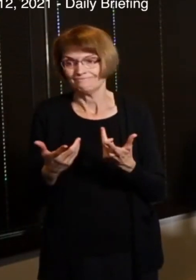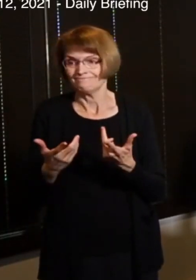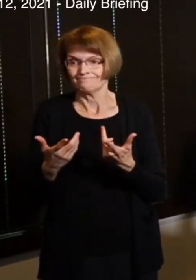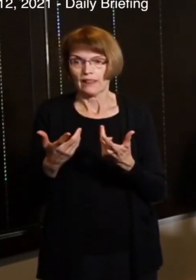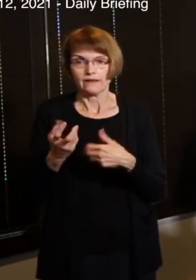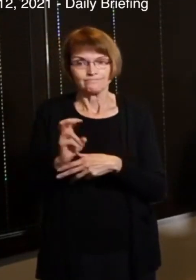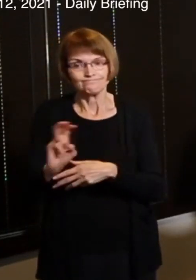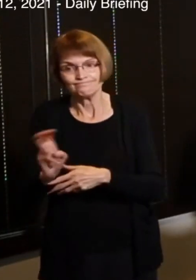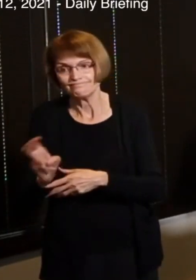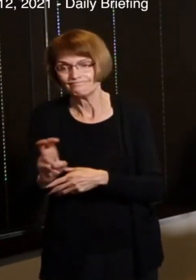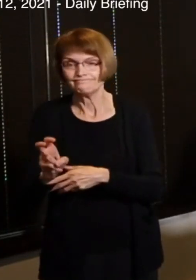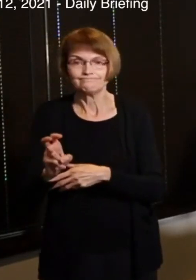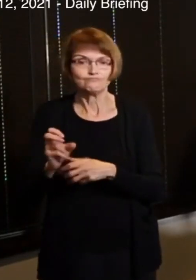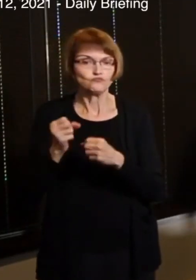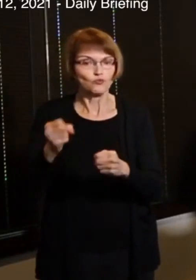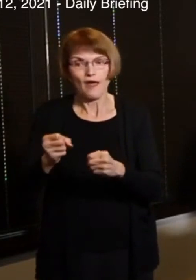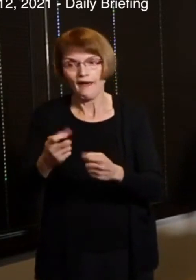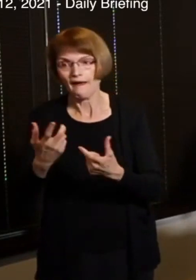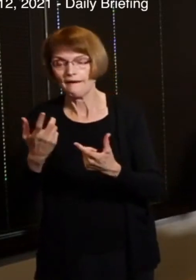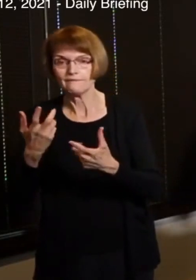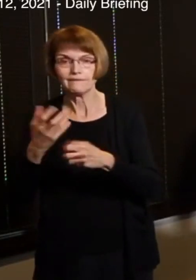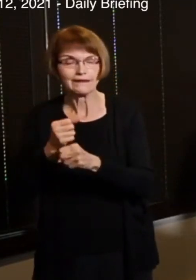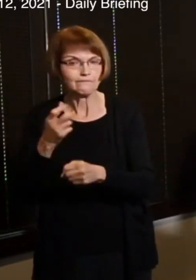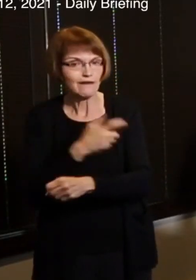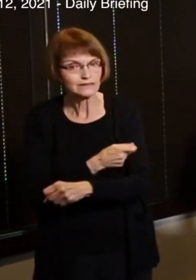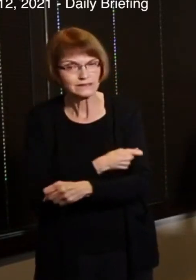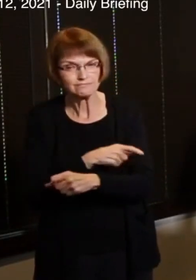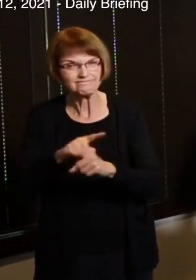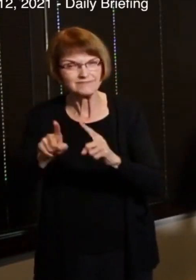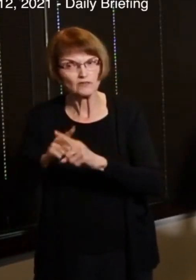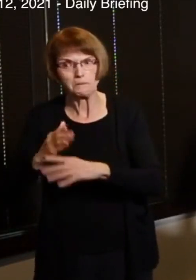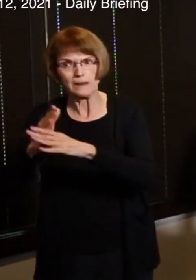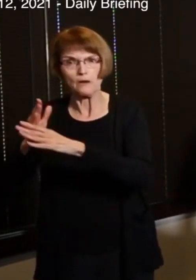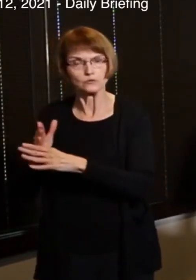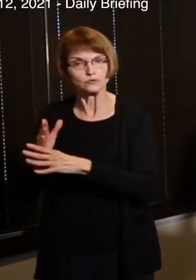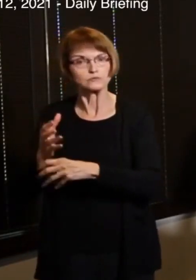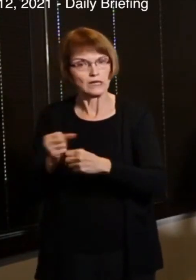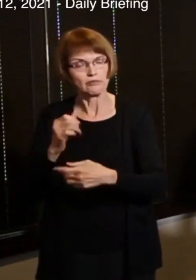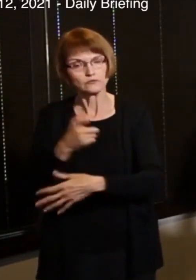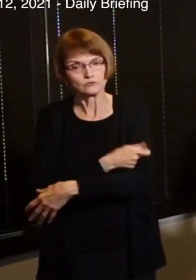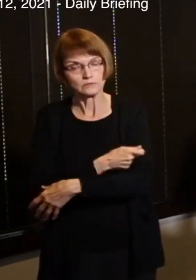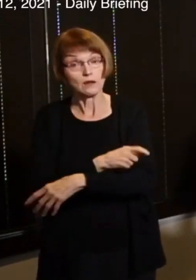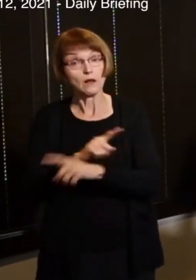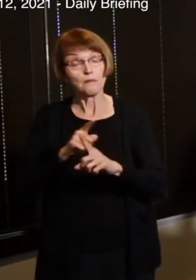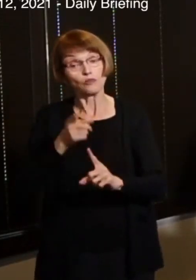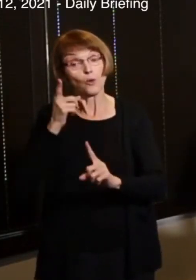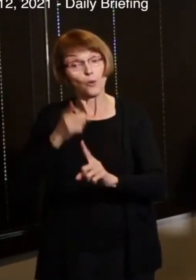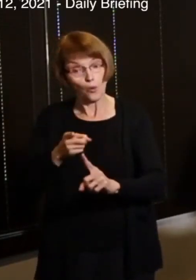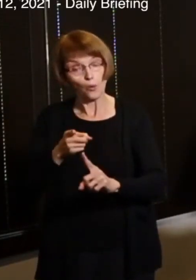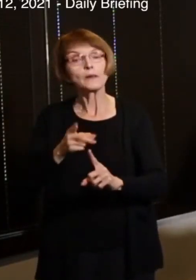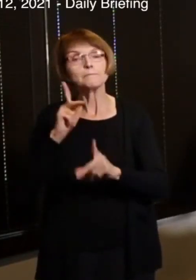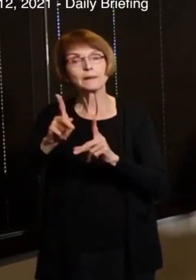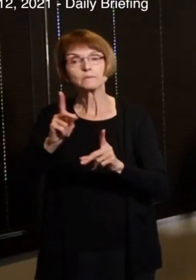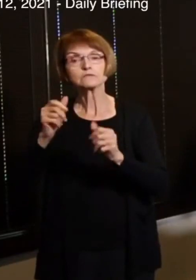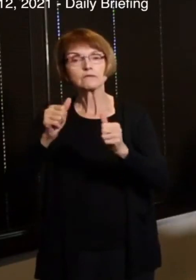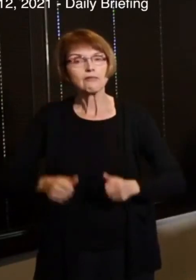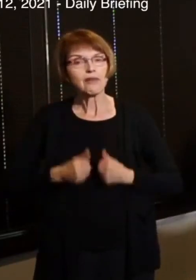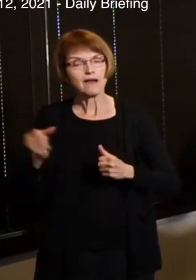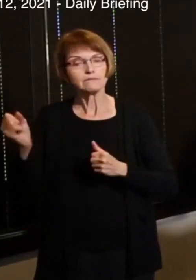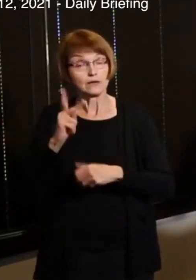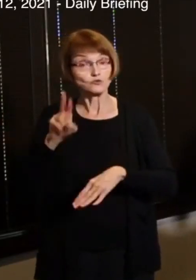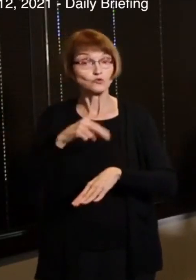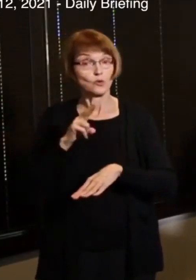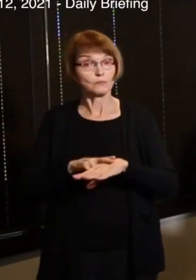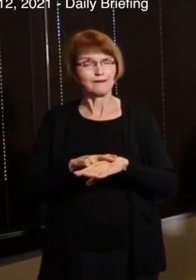transportation. But at the end of the day, we all want our lives back. We want them to go back to normal. And the surest way, in fact,